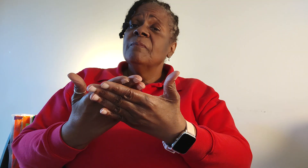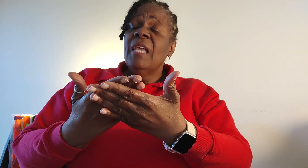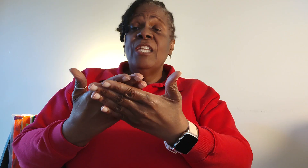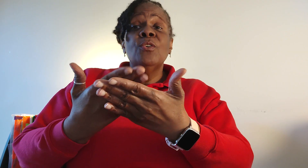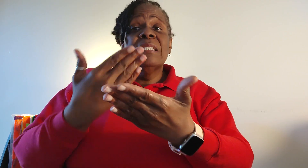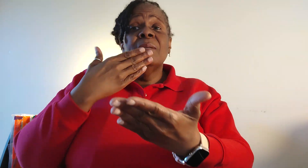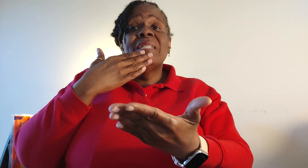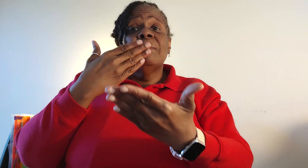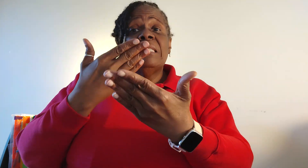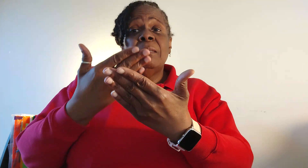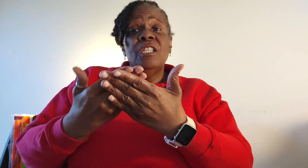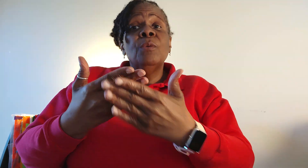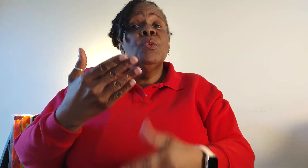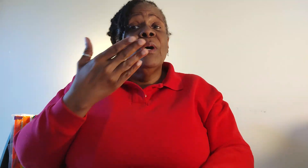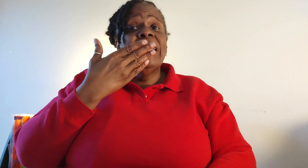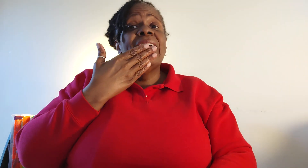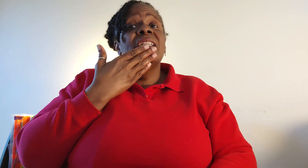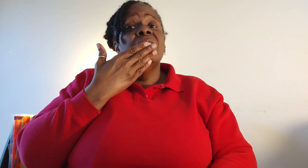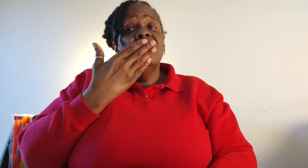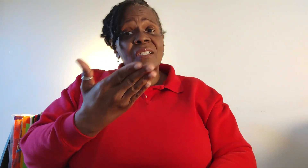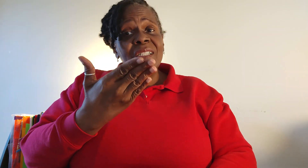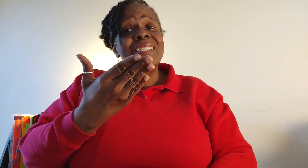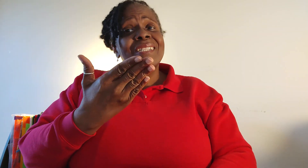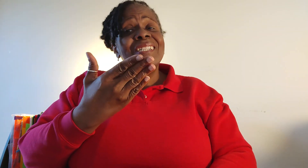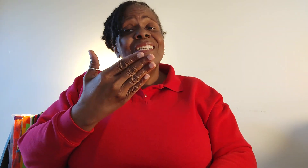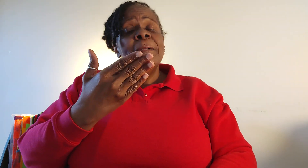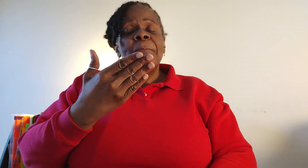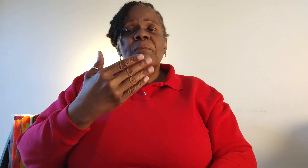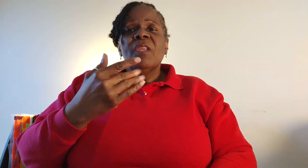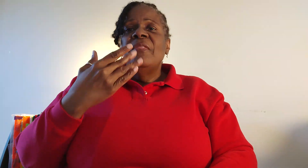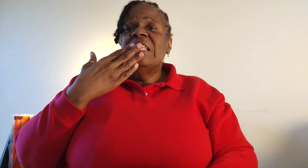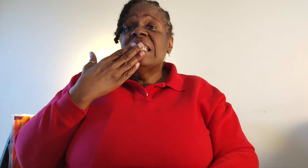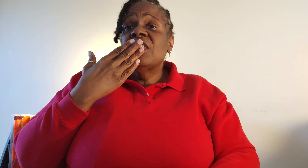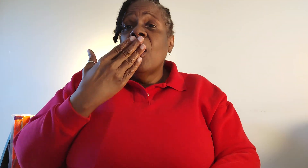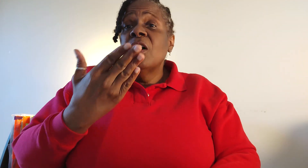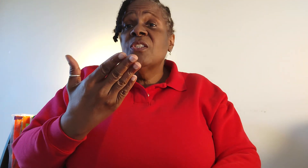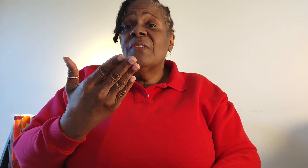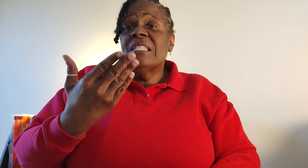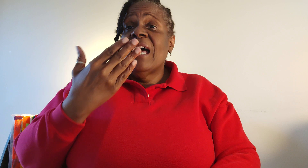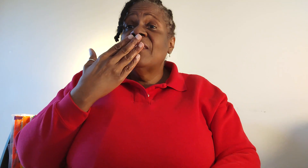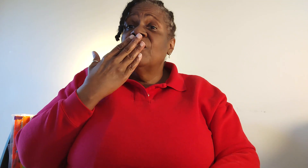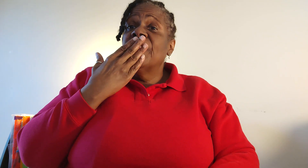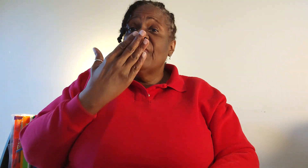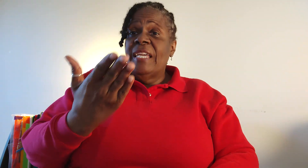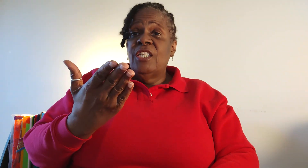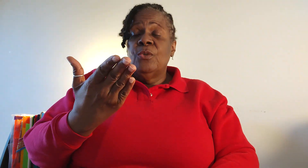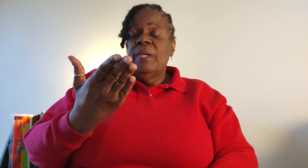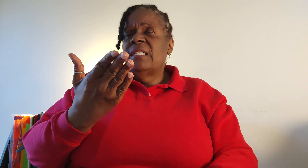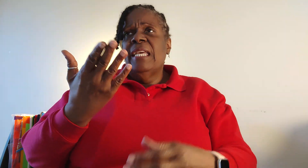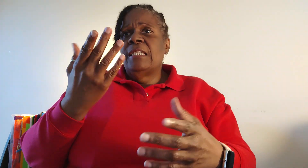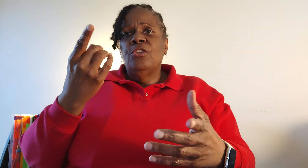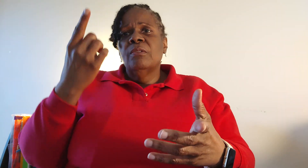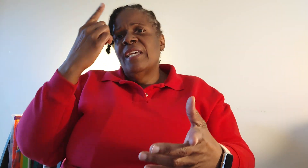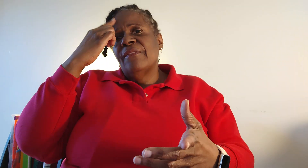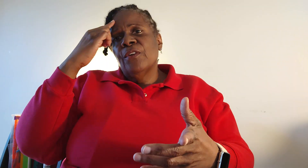And you'll sometimes see good with one hand. Good. This is also the sign for thank you. And you'll